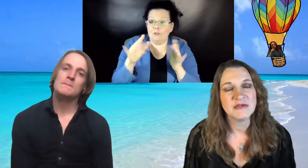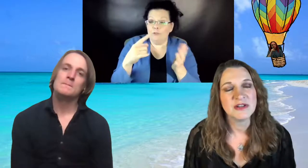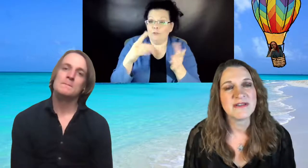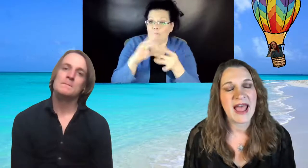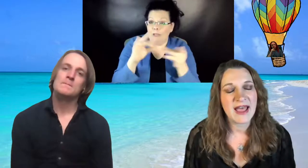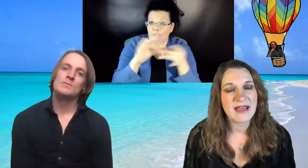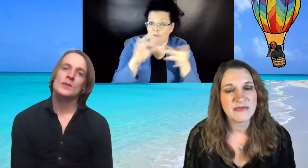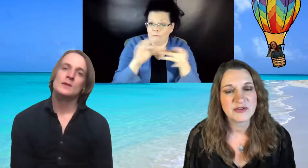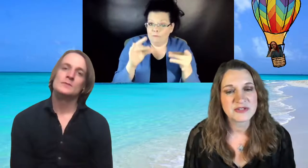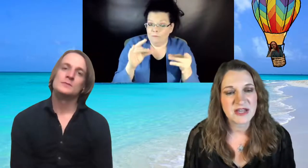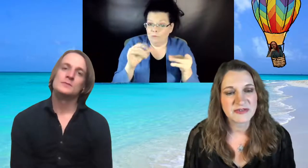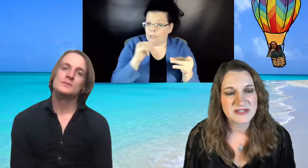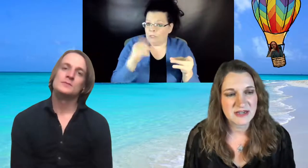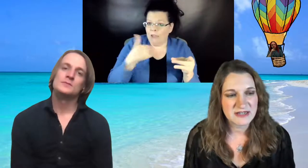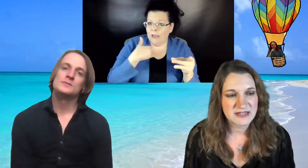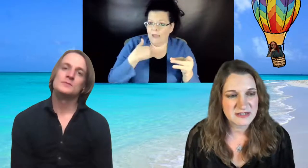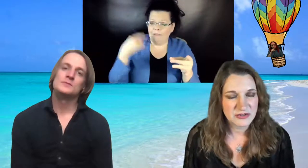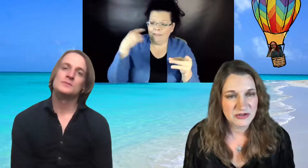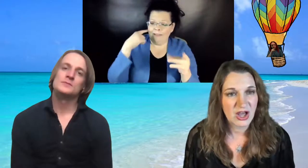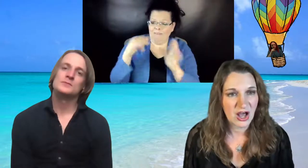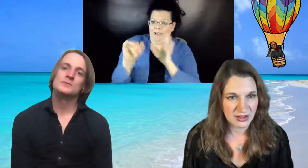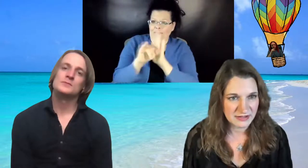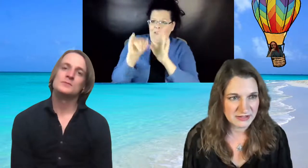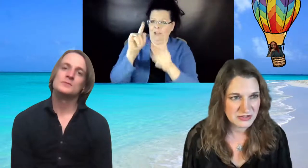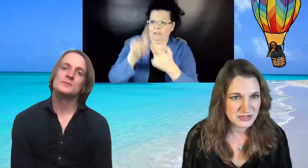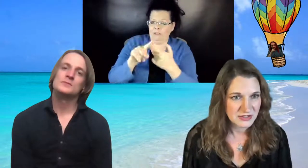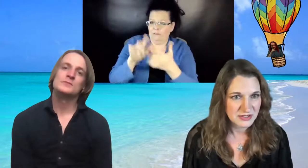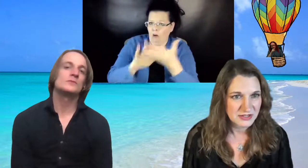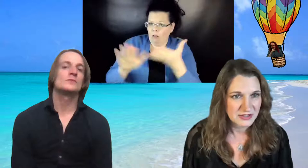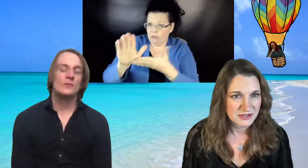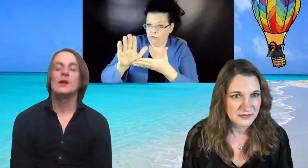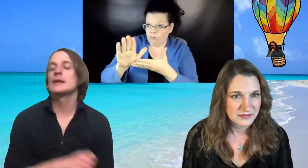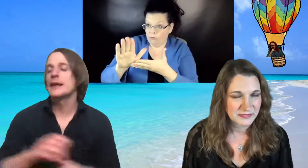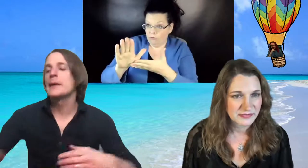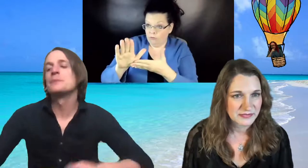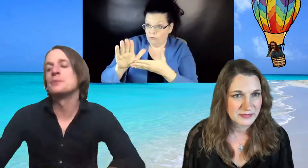that you didn't really have your deaf identity until college.